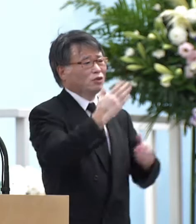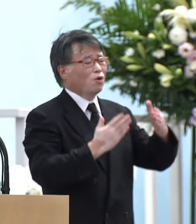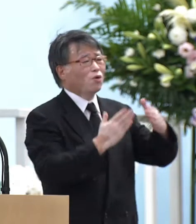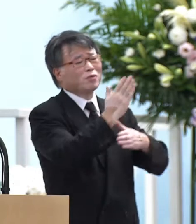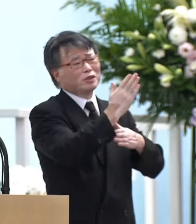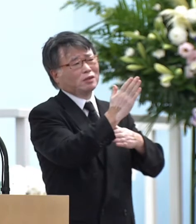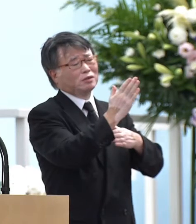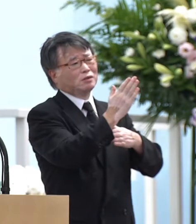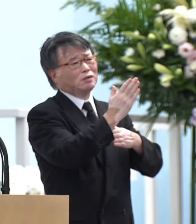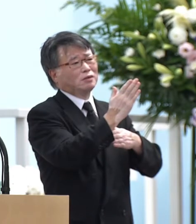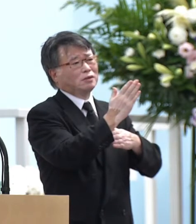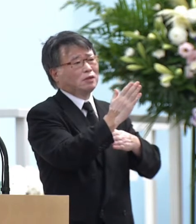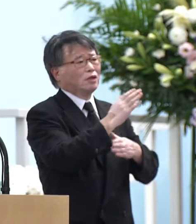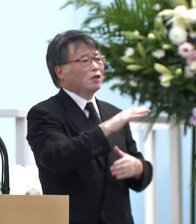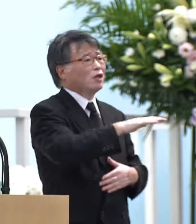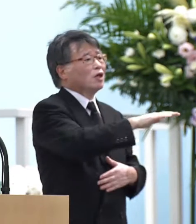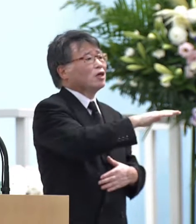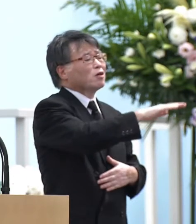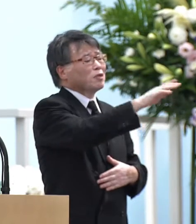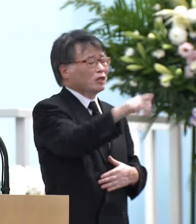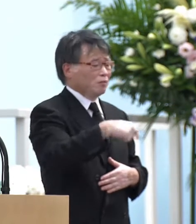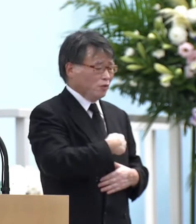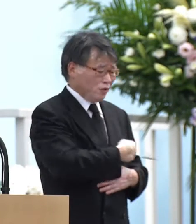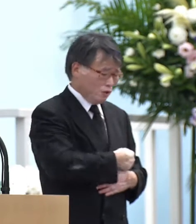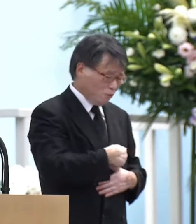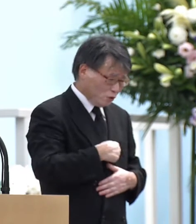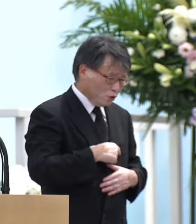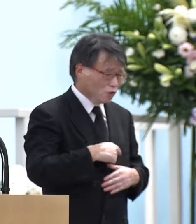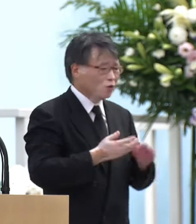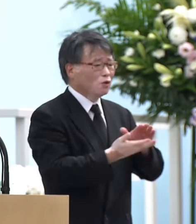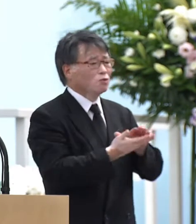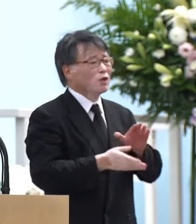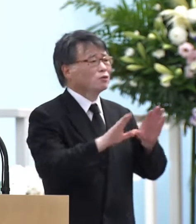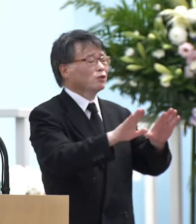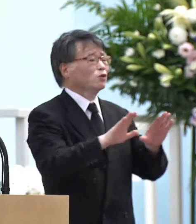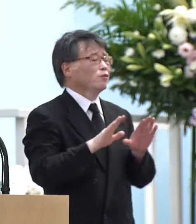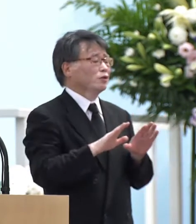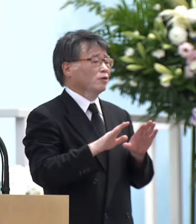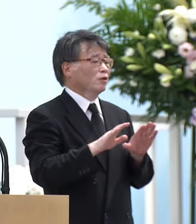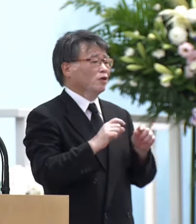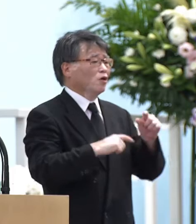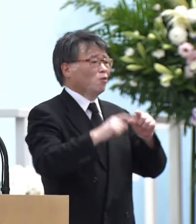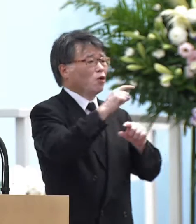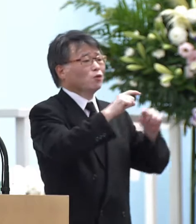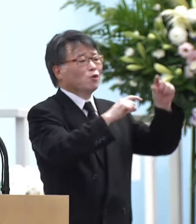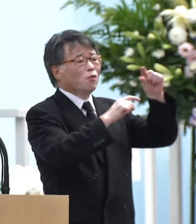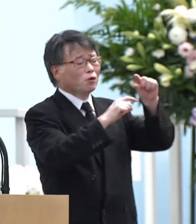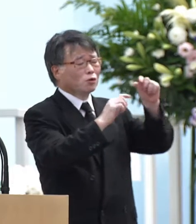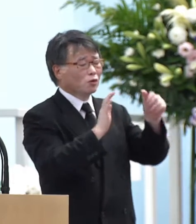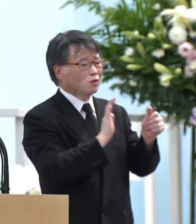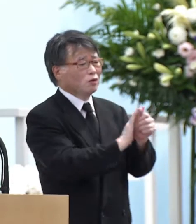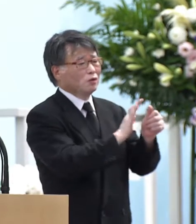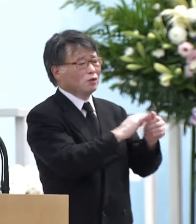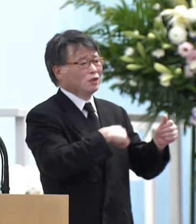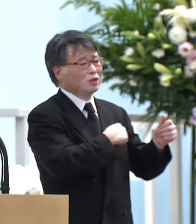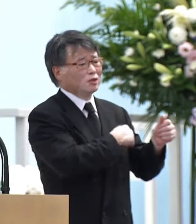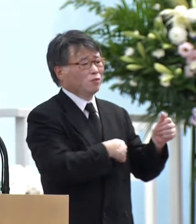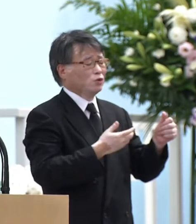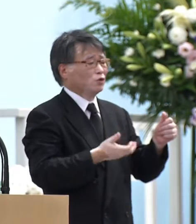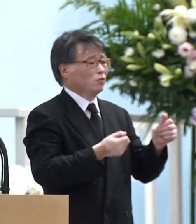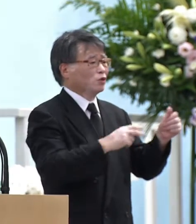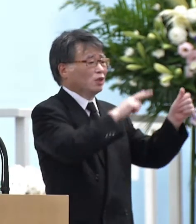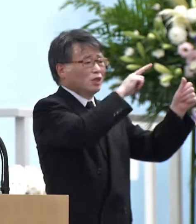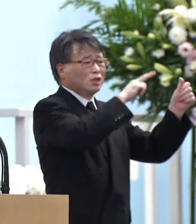The average age of the atomic bomb survivors and those affected by the atomic bombing has exceeded 80. I also ask the